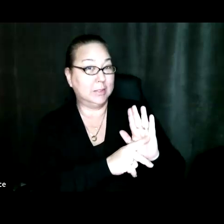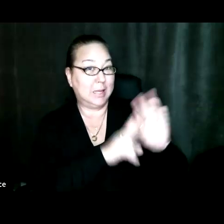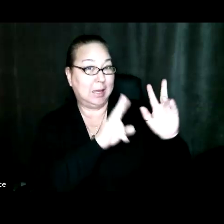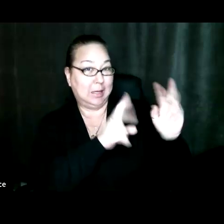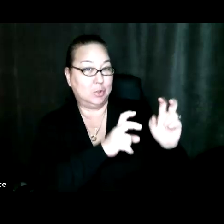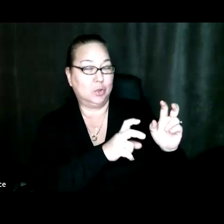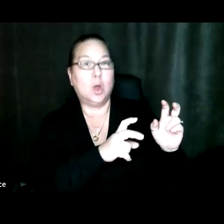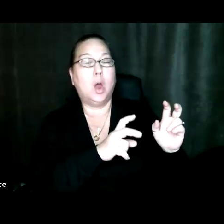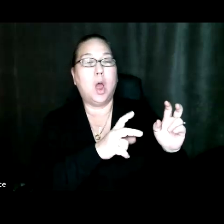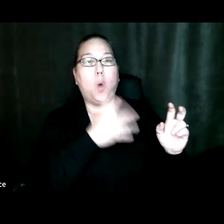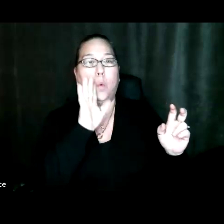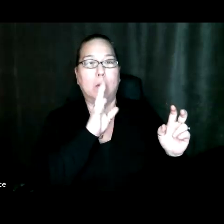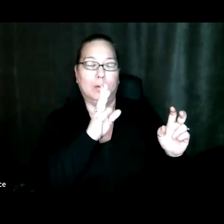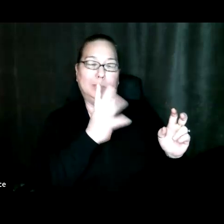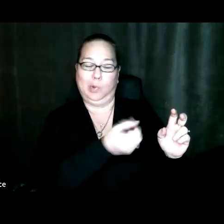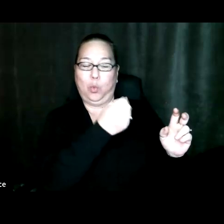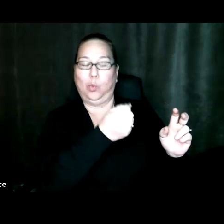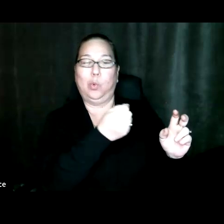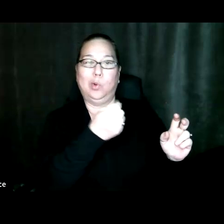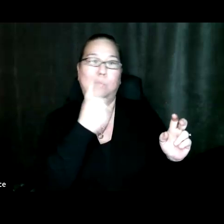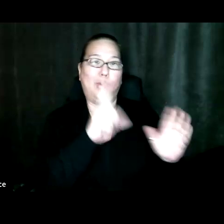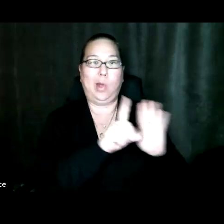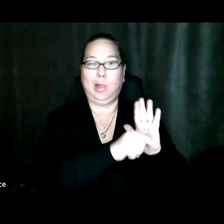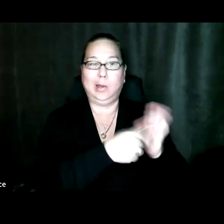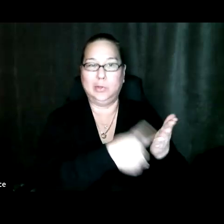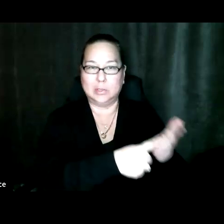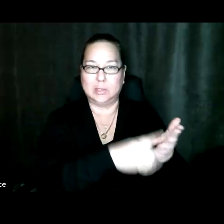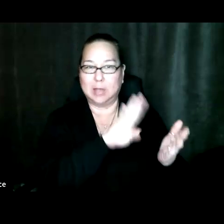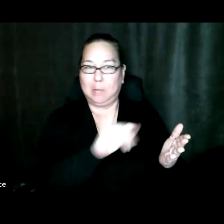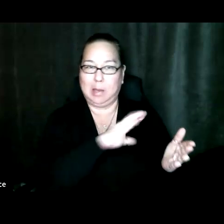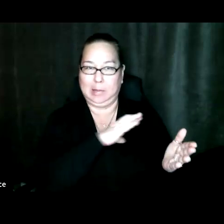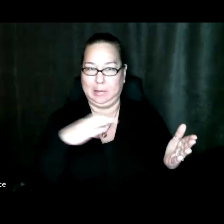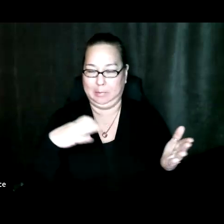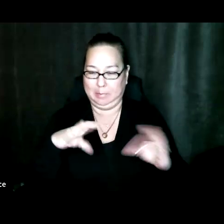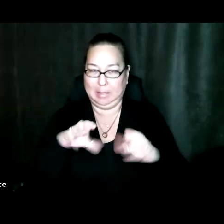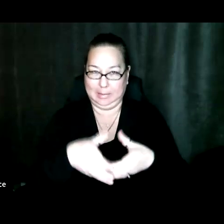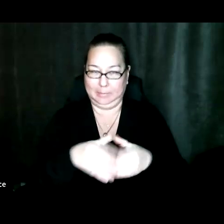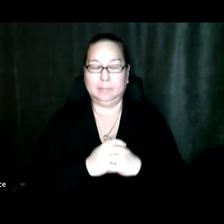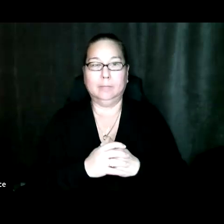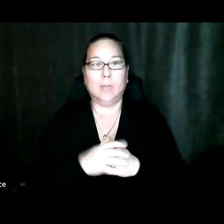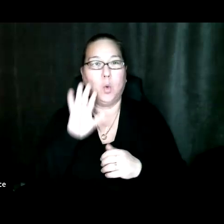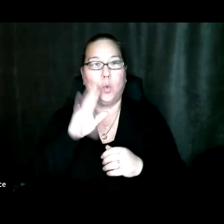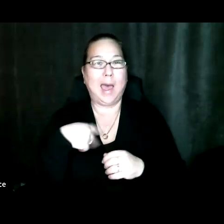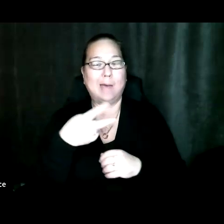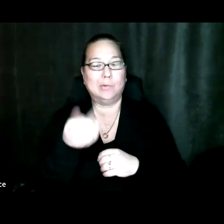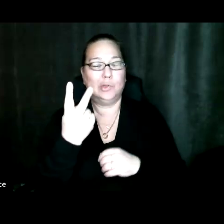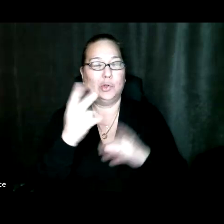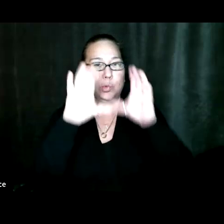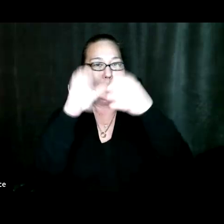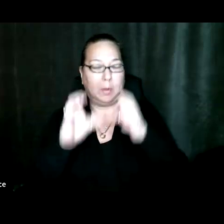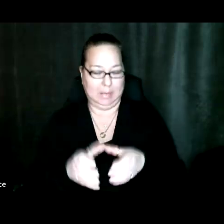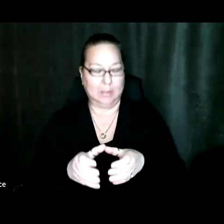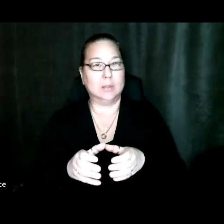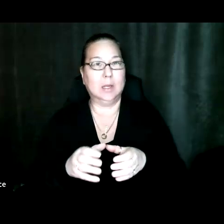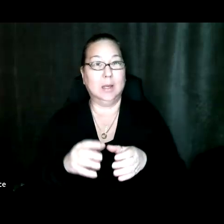be the subject or later discussion by the committee. The meeting will feature 2 public comment periods, with the first comment period limited to